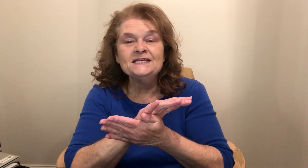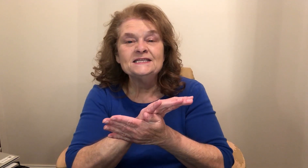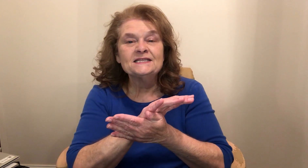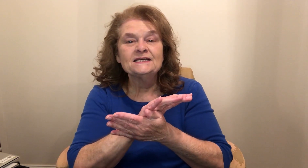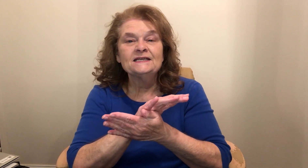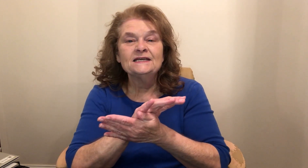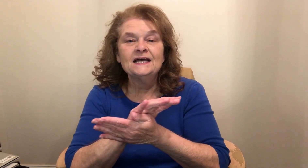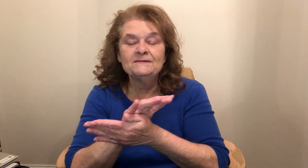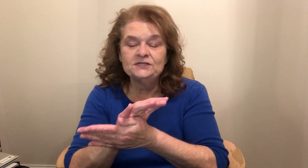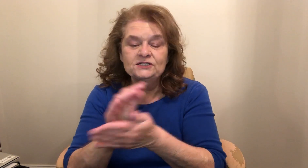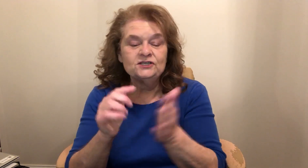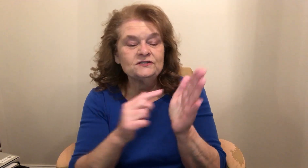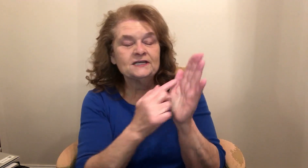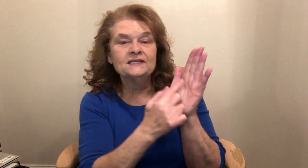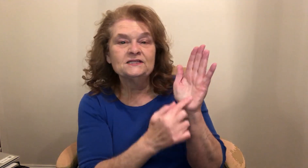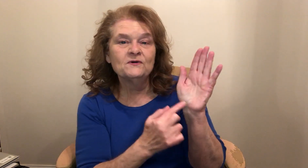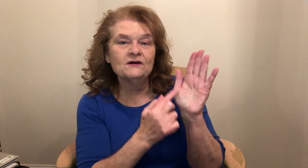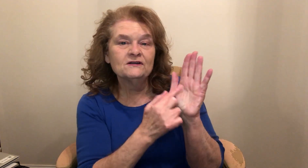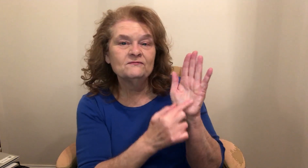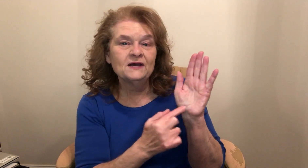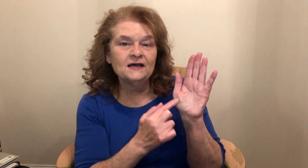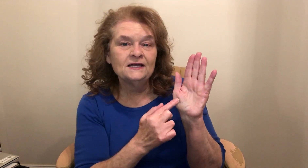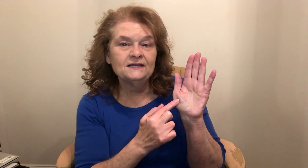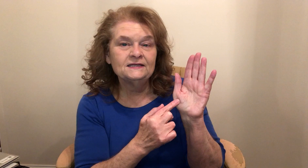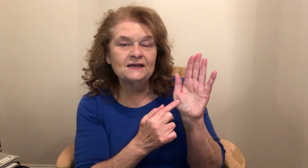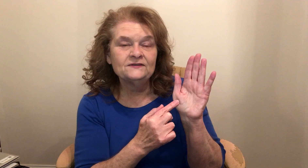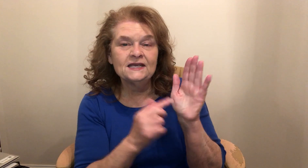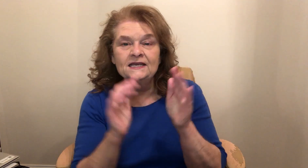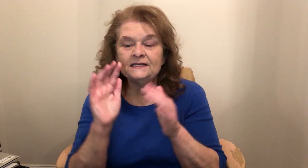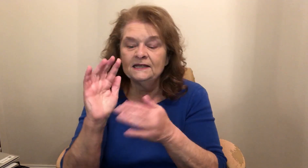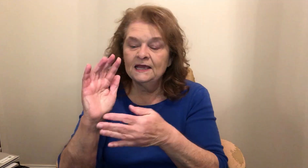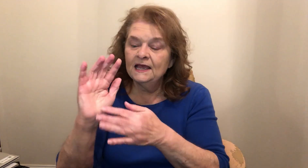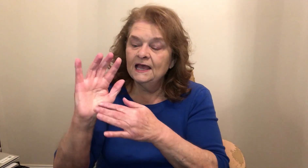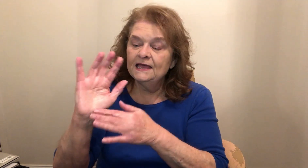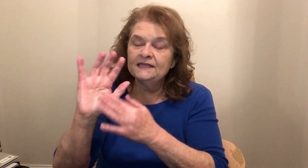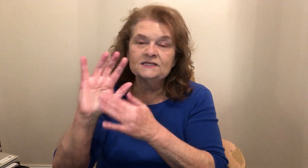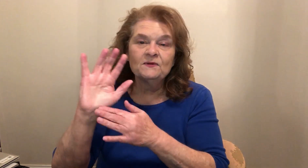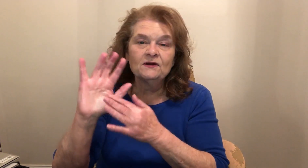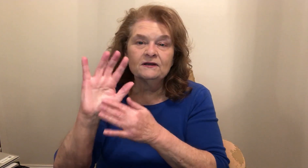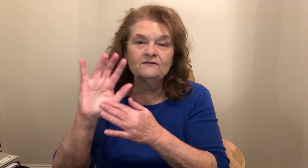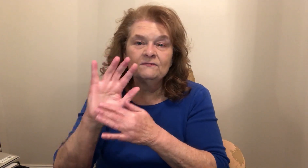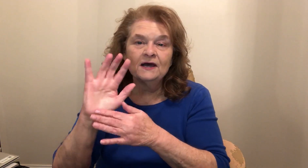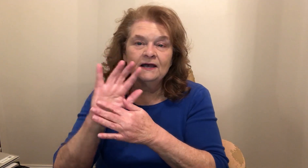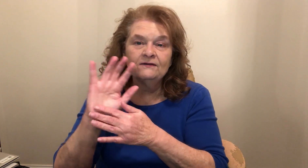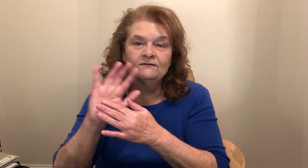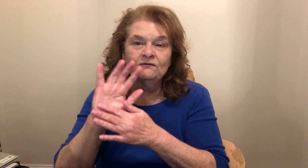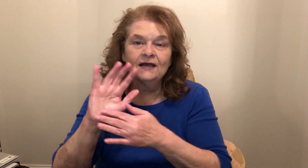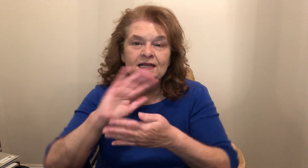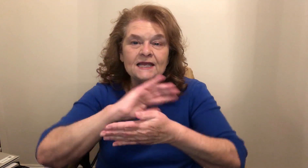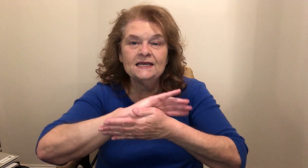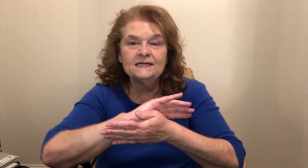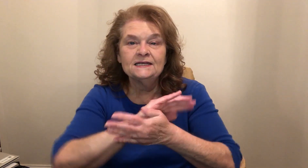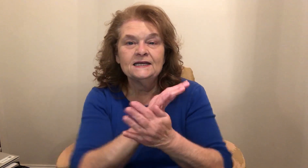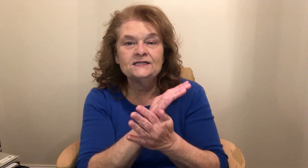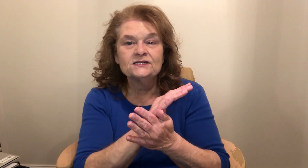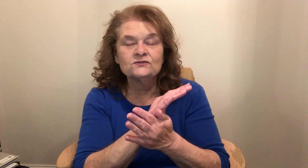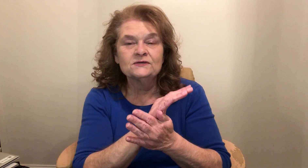Cheese. I'm just using this part of my left hand, this part of my right hand, and just twisting